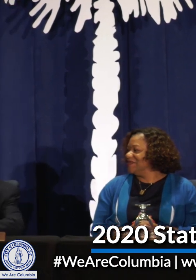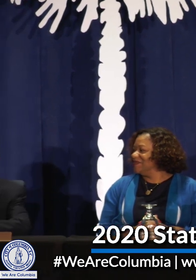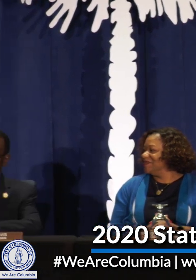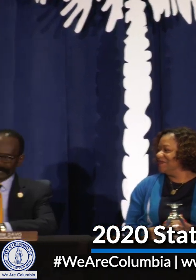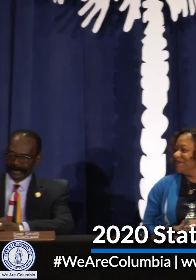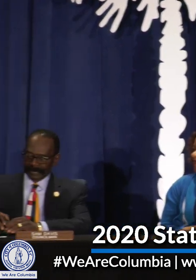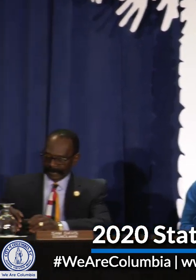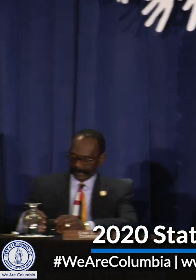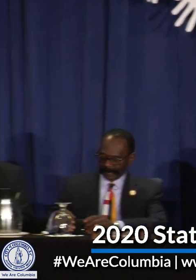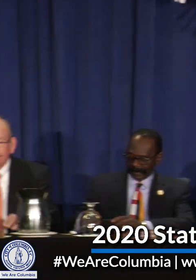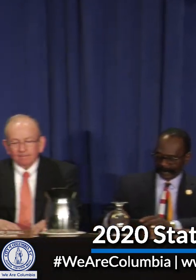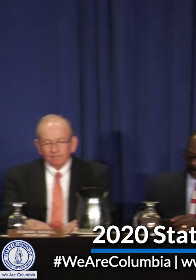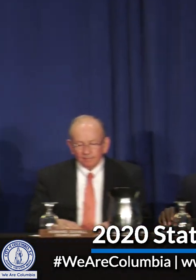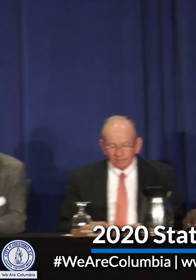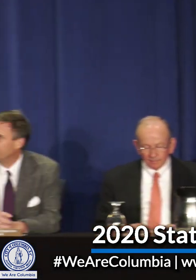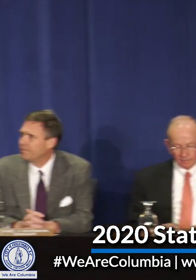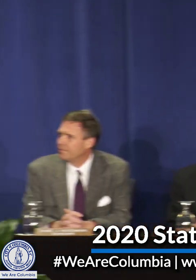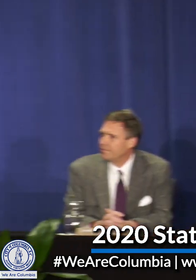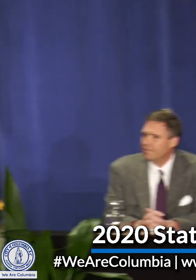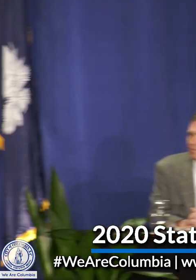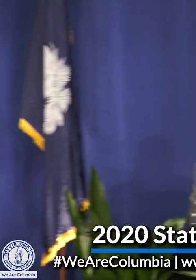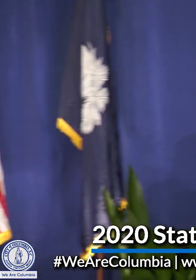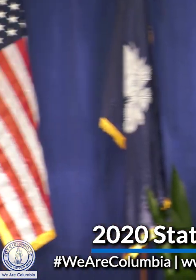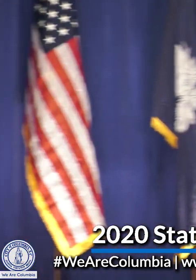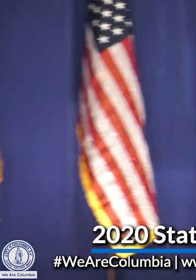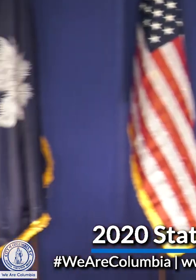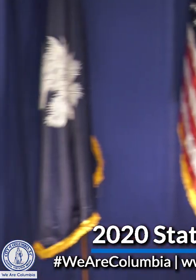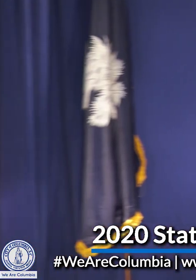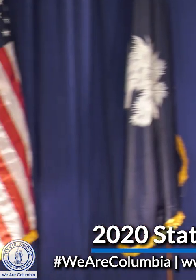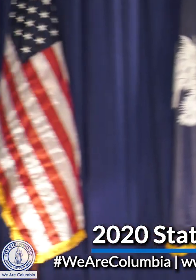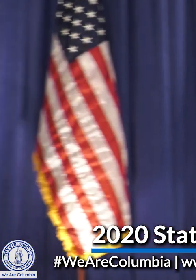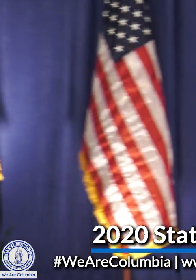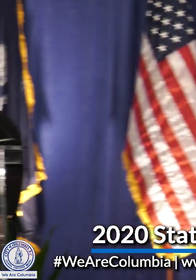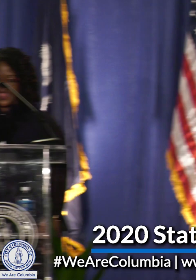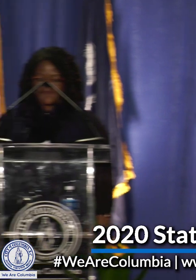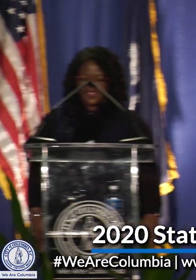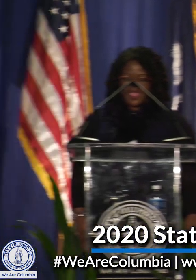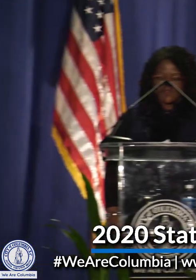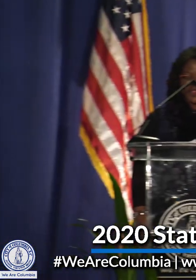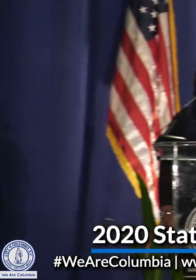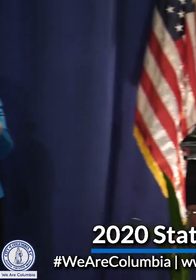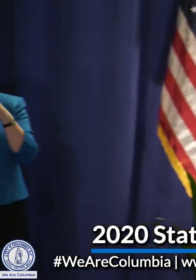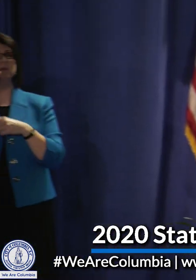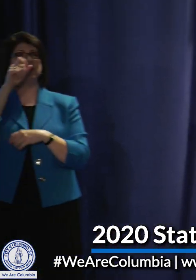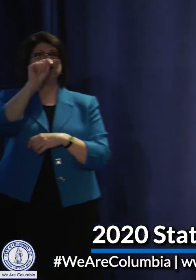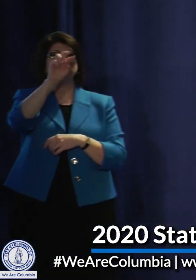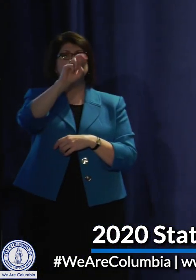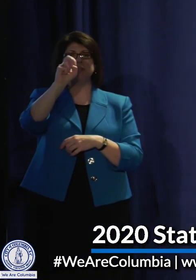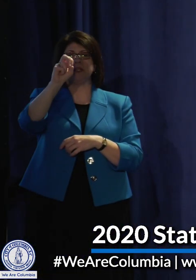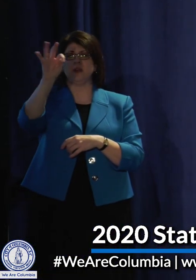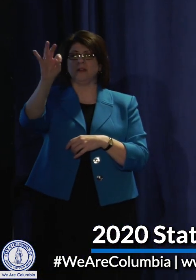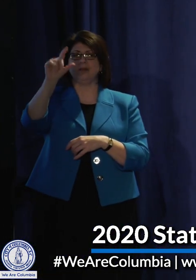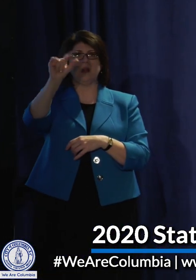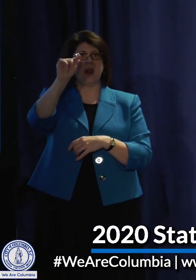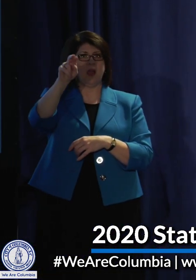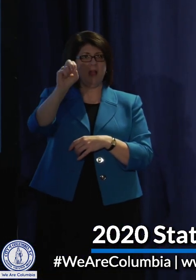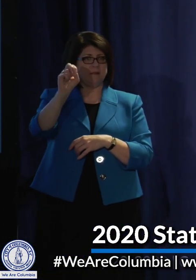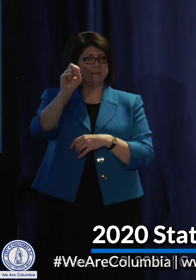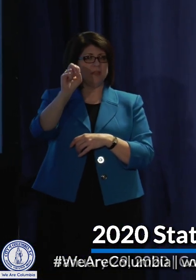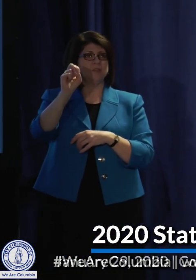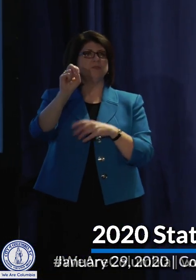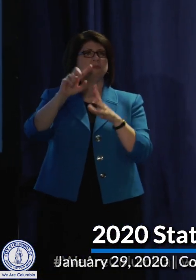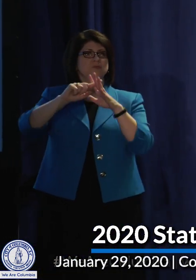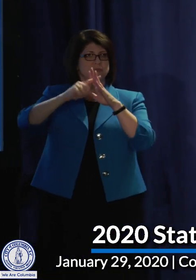At this time, please join me in welcoming Rabbi Meyer from the Tree of Life congregation to deliver this